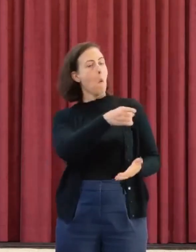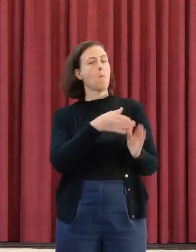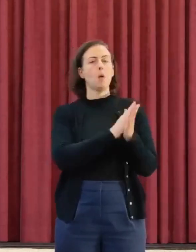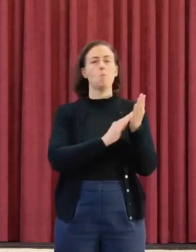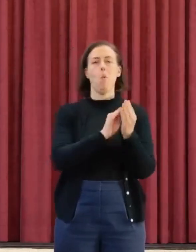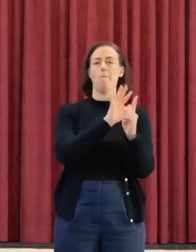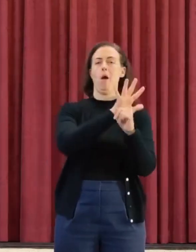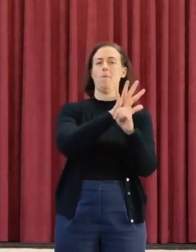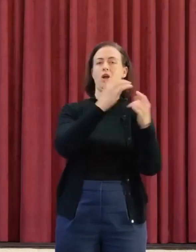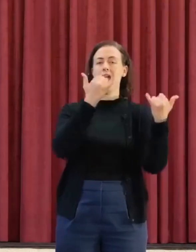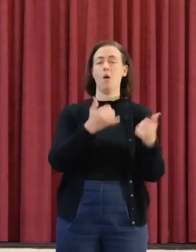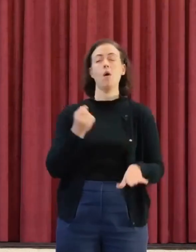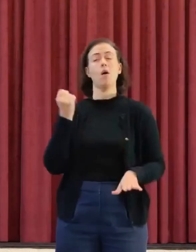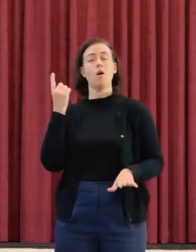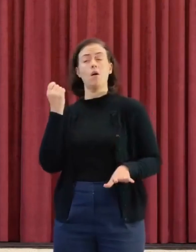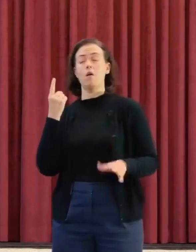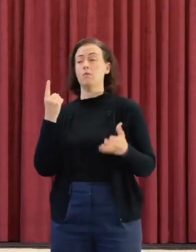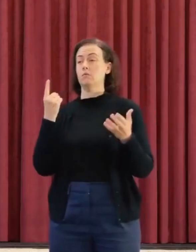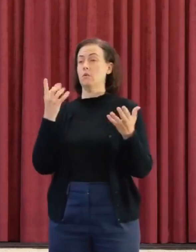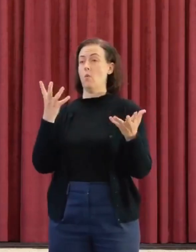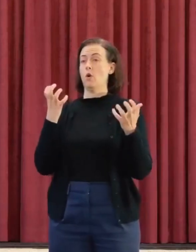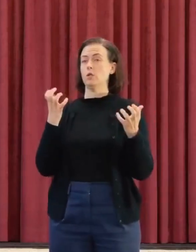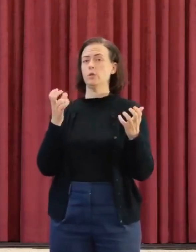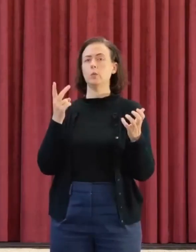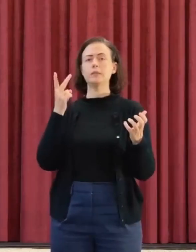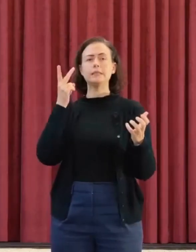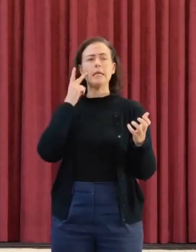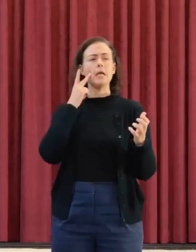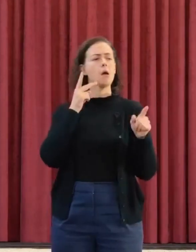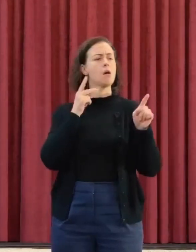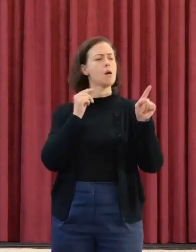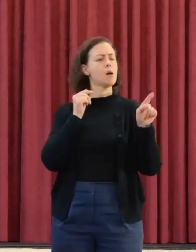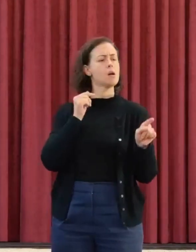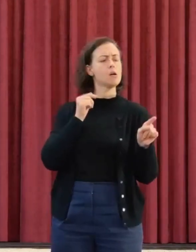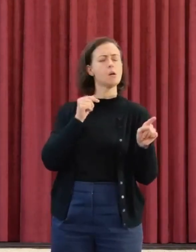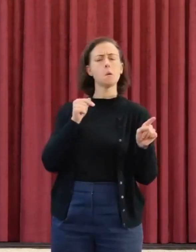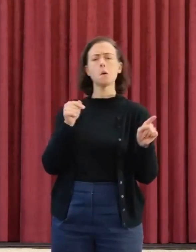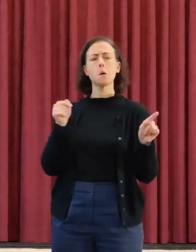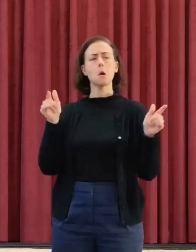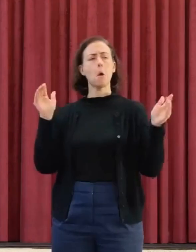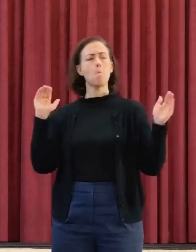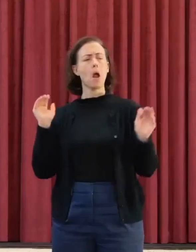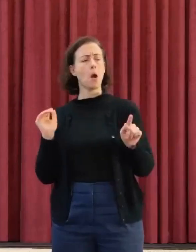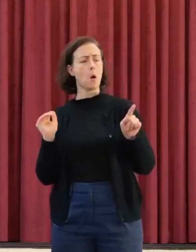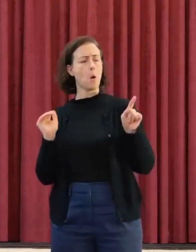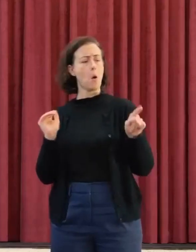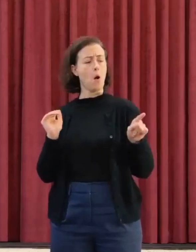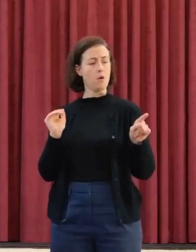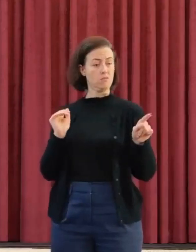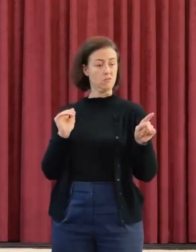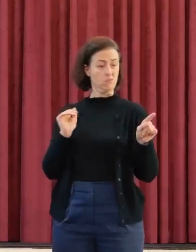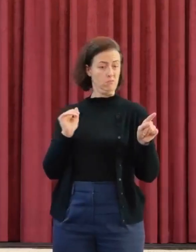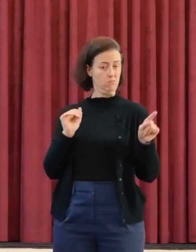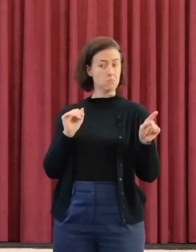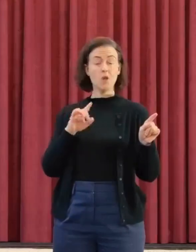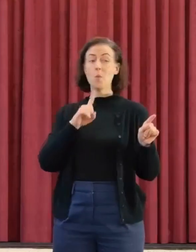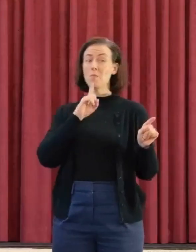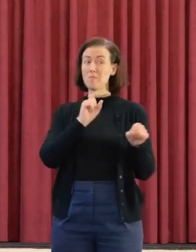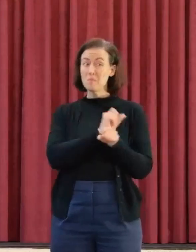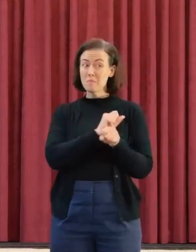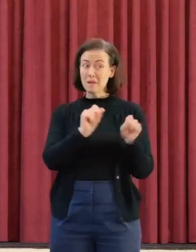popular, but you wanna see, if anybody offers you this additional plan, if you really can get it.